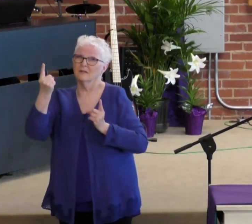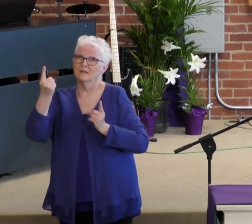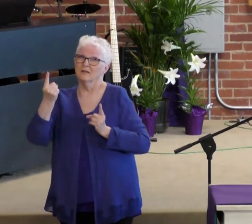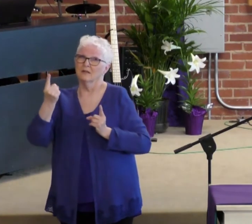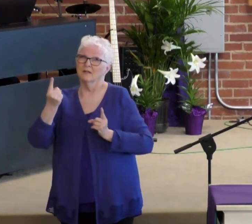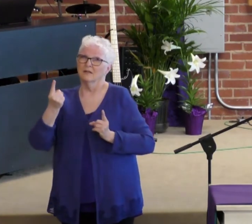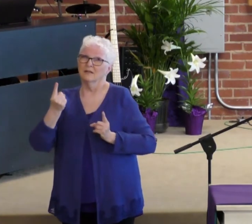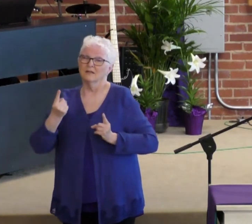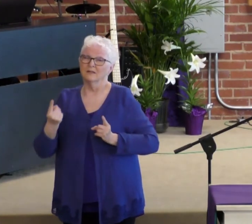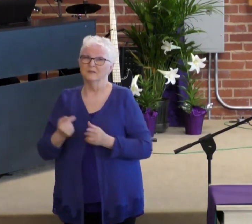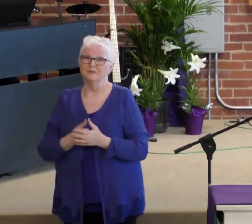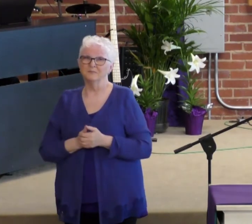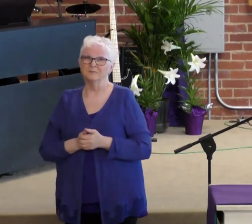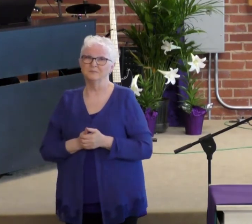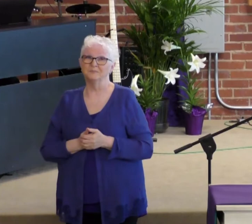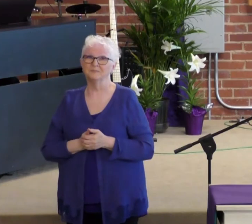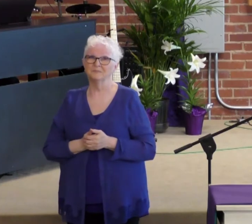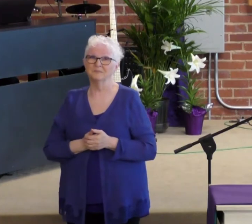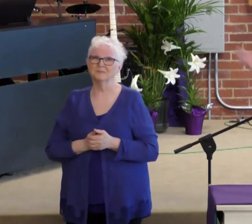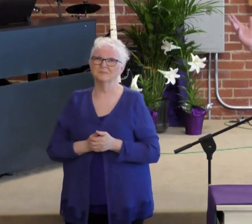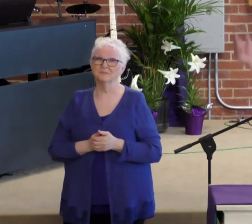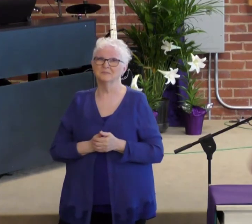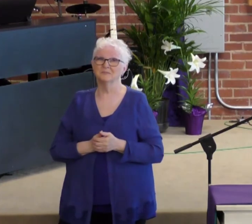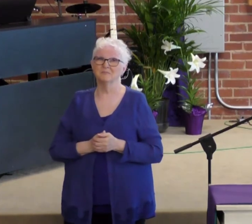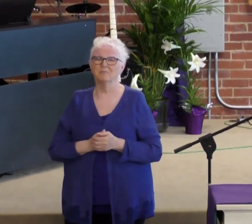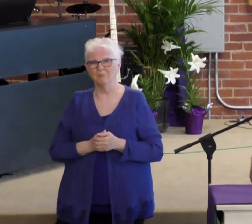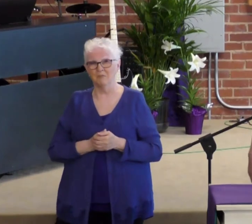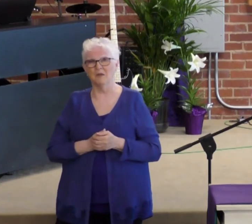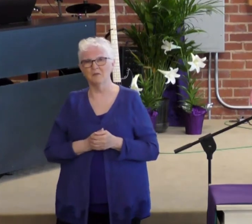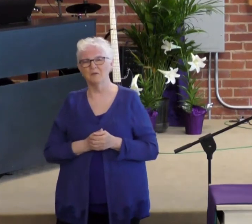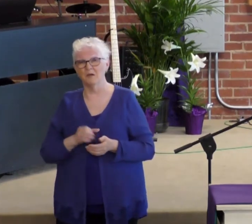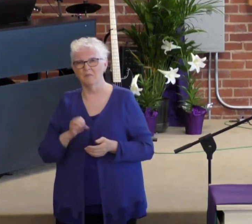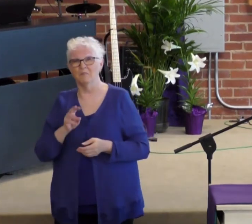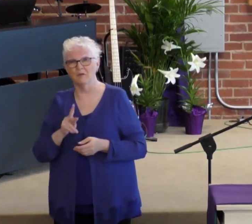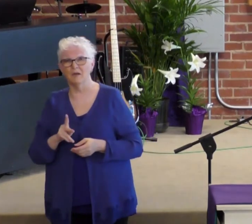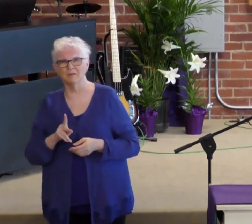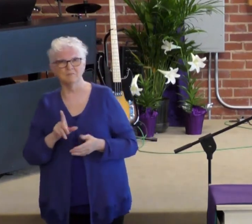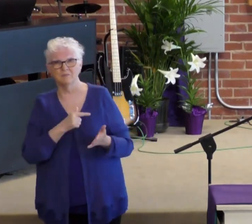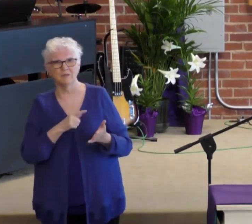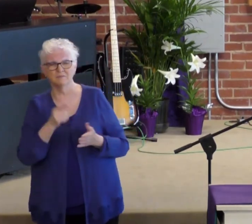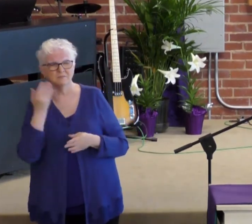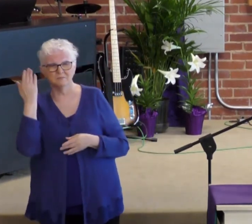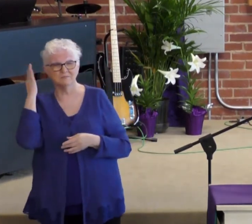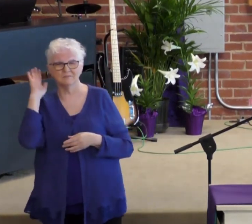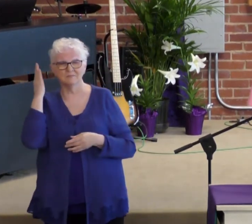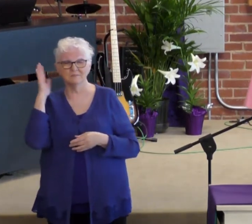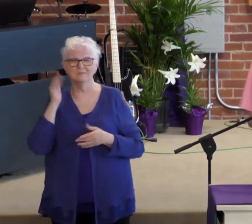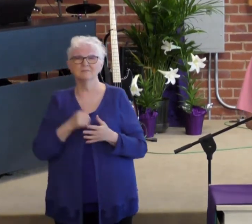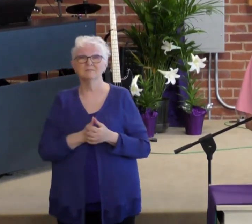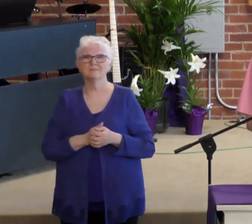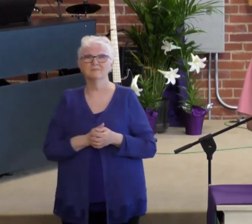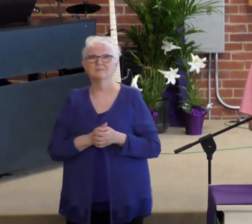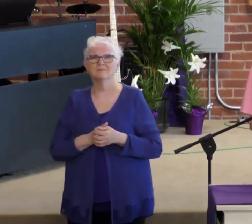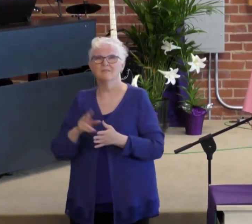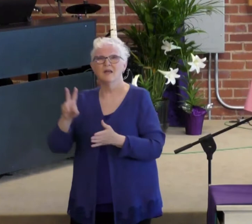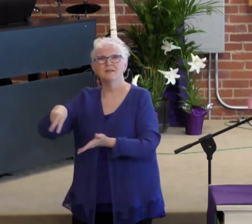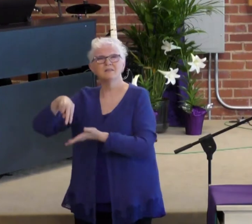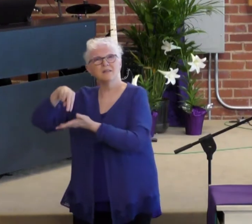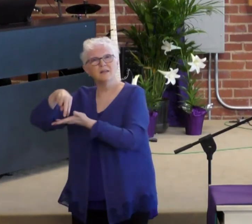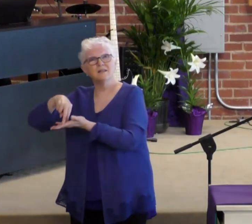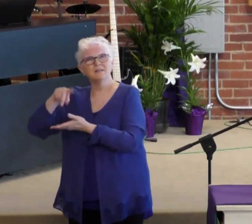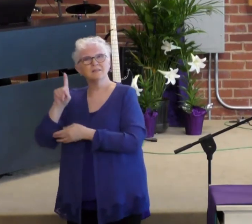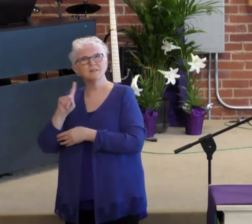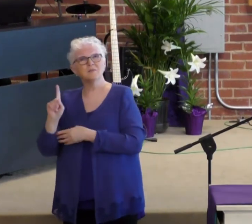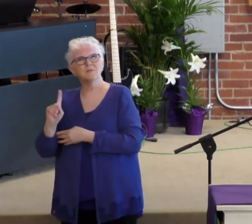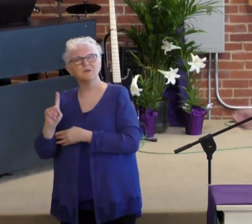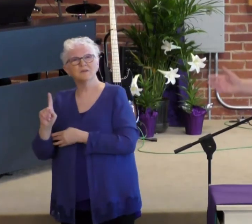understands. Have you heard it now? You haven't? Well, I think he did pretty good to just pick up on it, didn't you? Standing